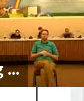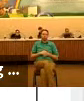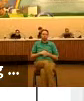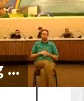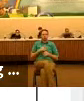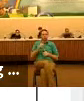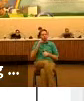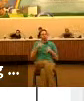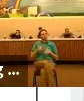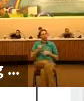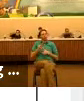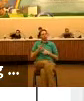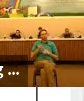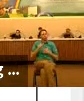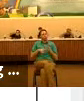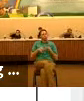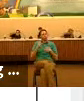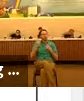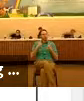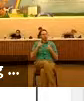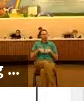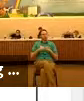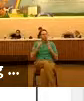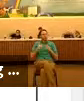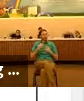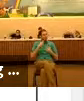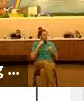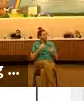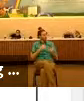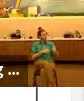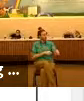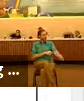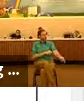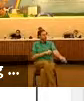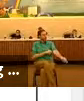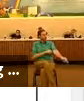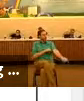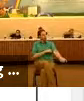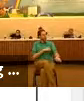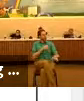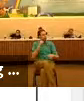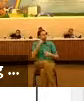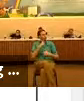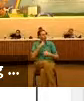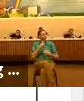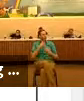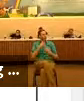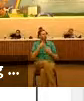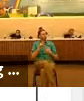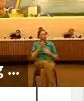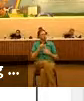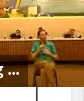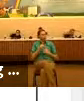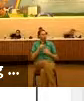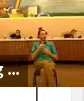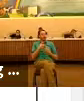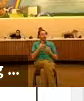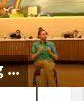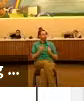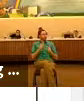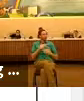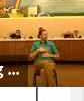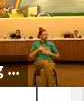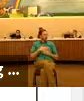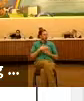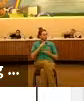26 acres, that's open space, anything? At this point, it's for passive recreation trails, Okay.